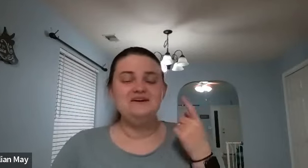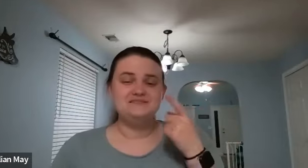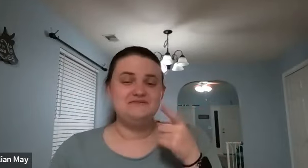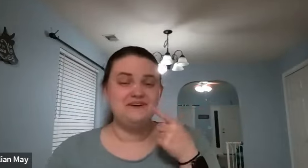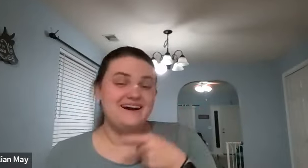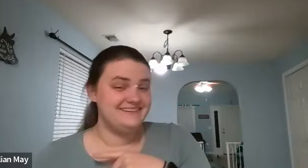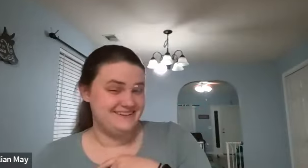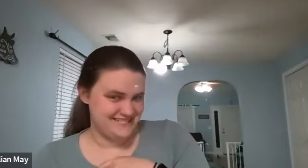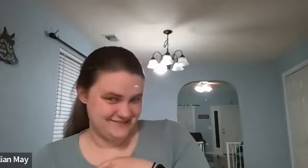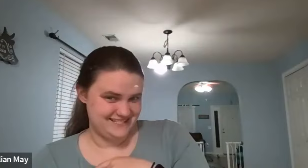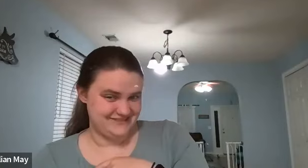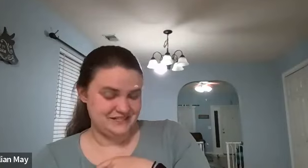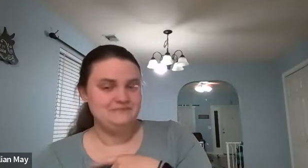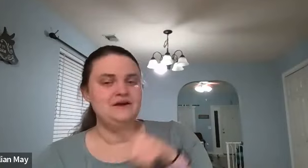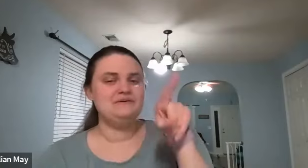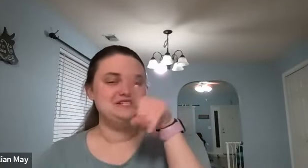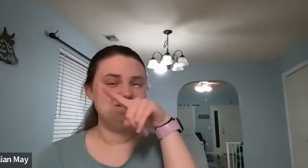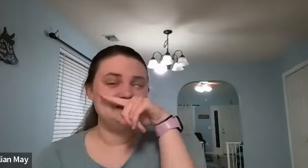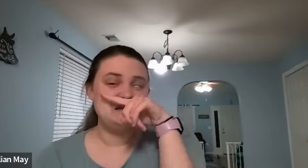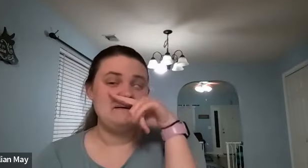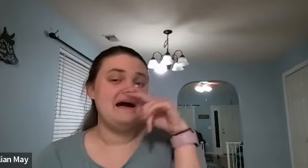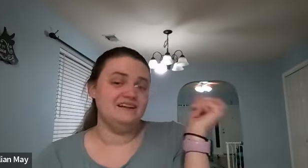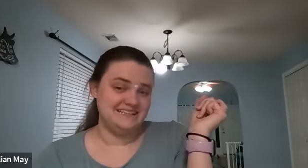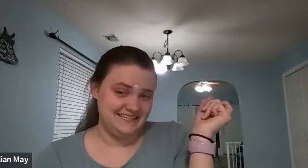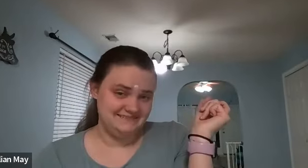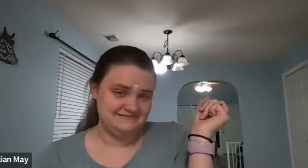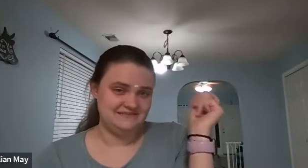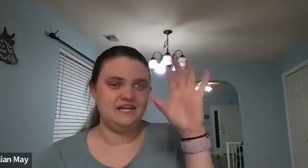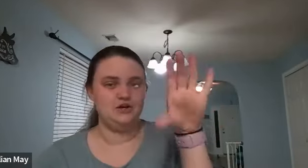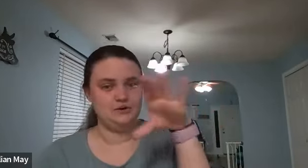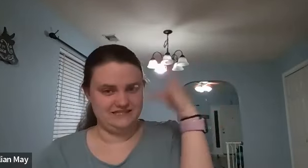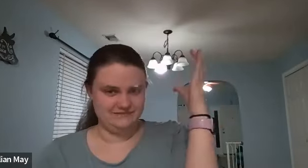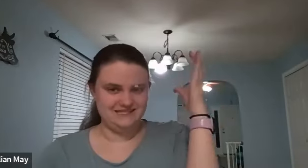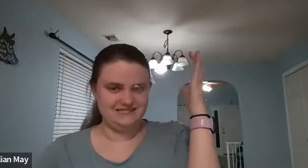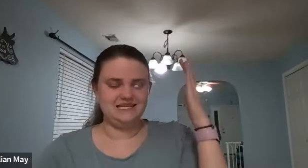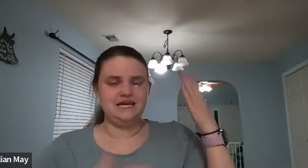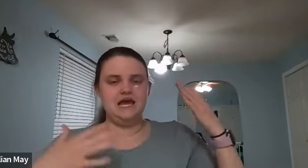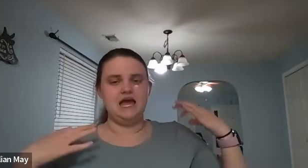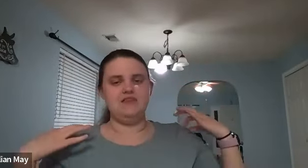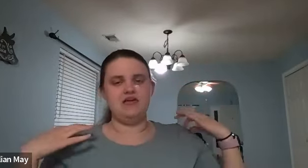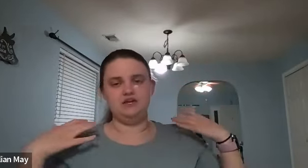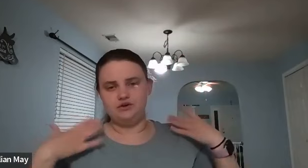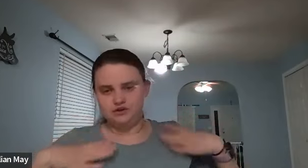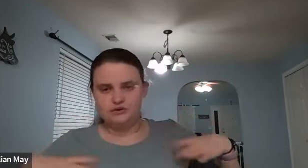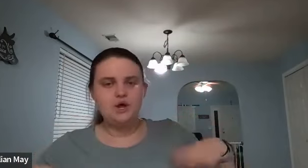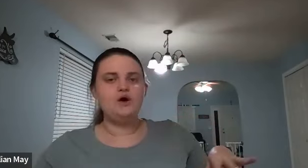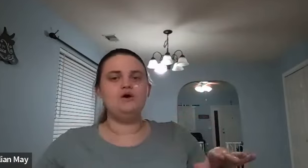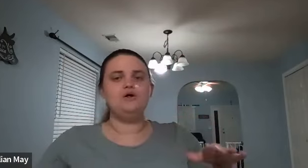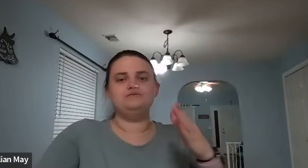So for ugly Christmas sweater, what you do is you go ugly, then Christmas, and then you could do